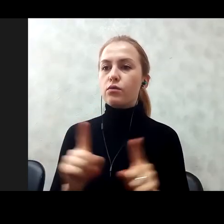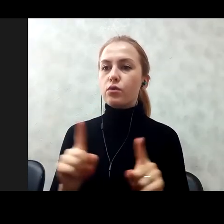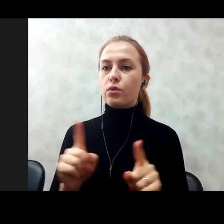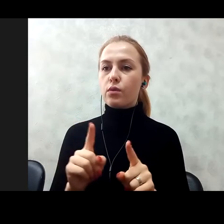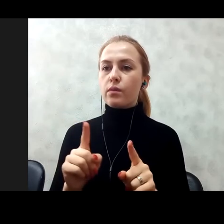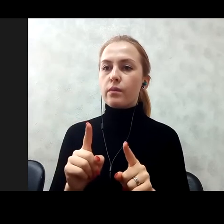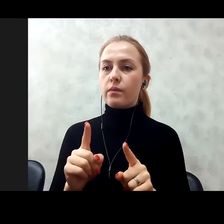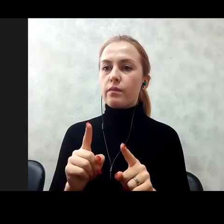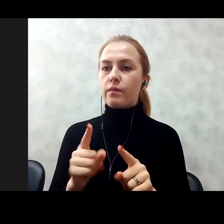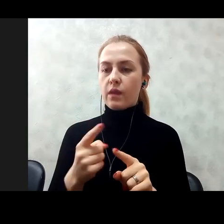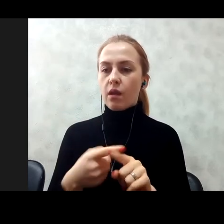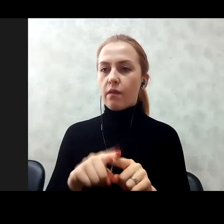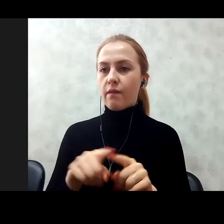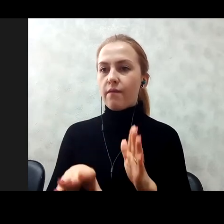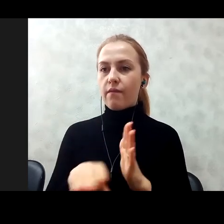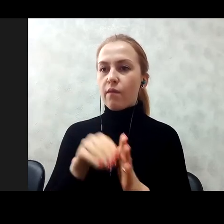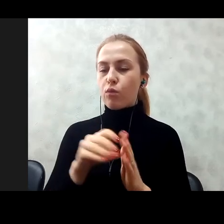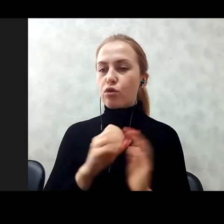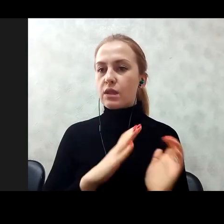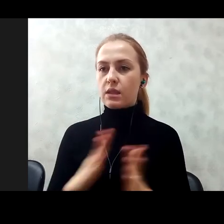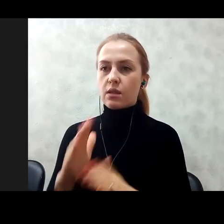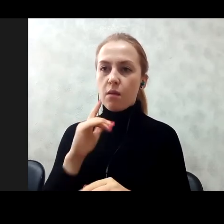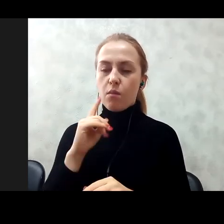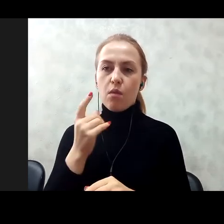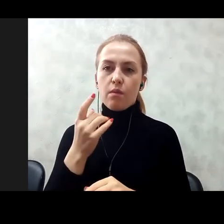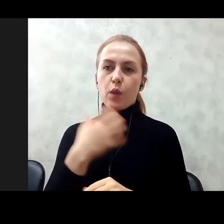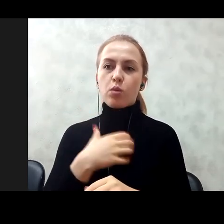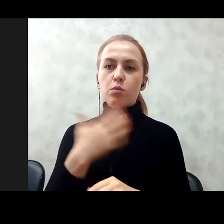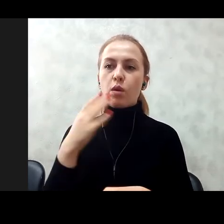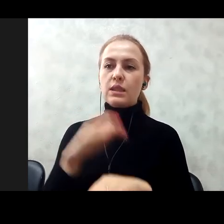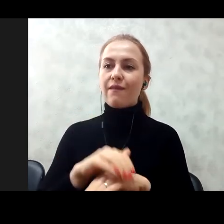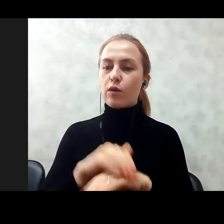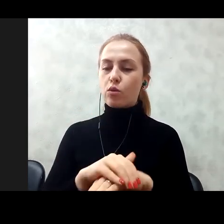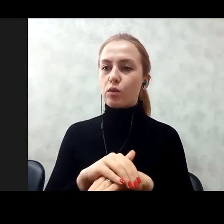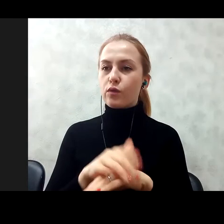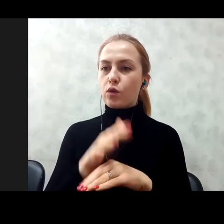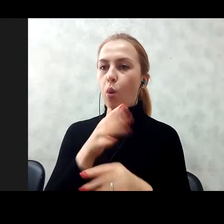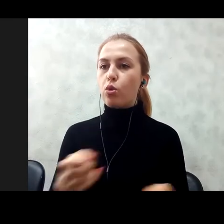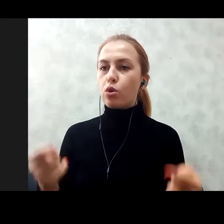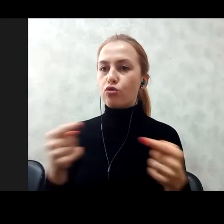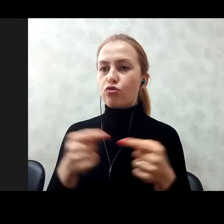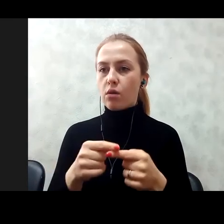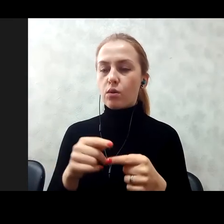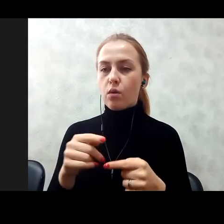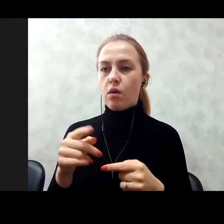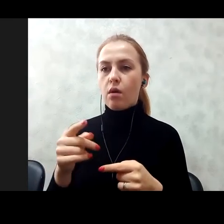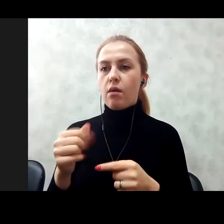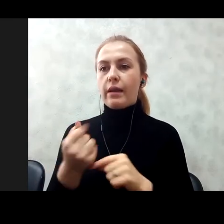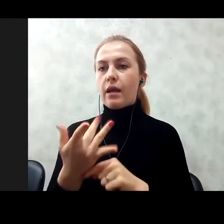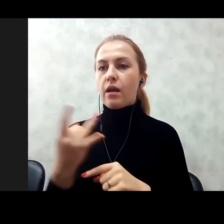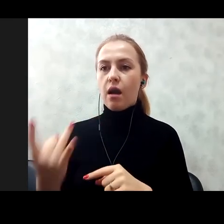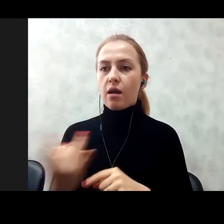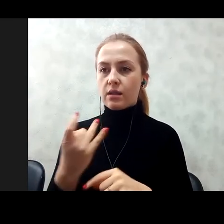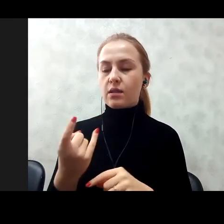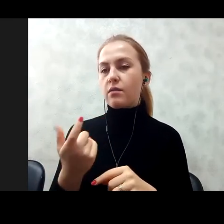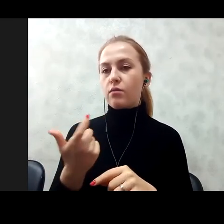last election testifies that the new election systems, particularly when several such